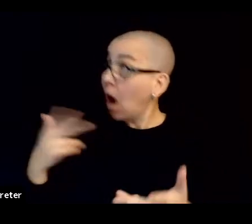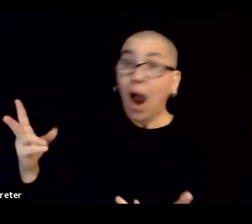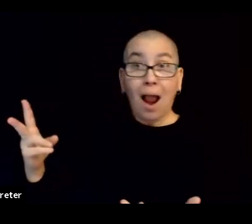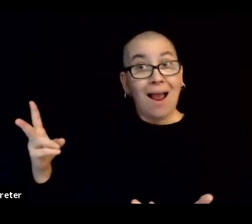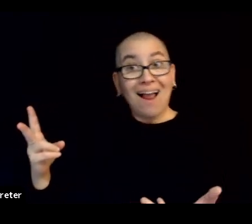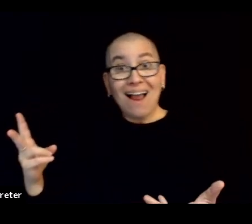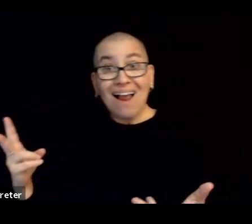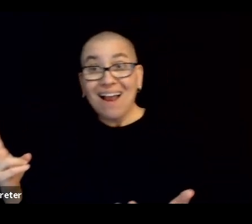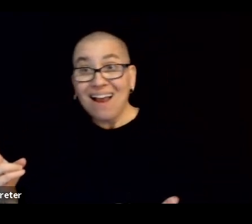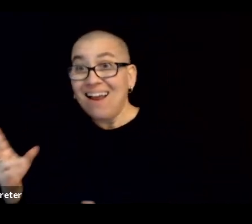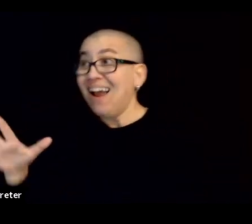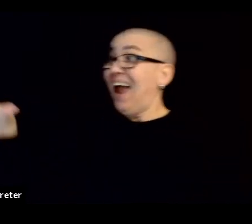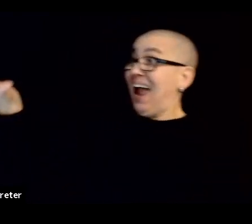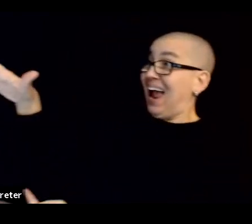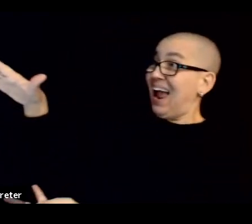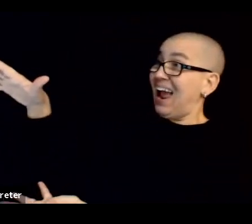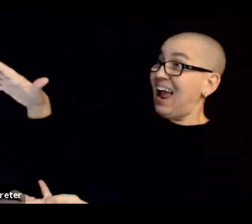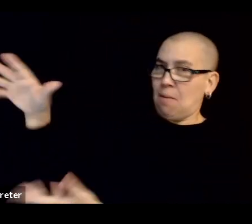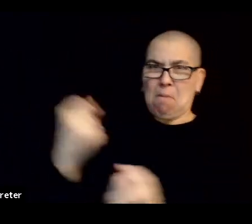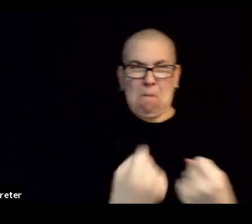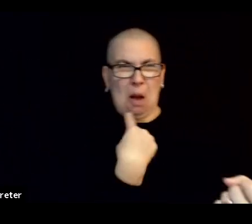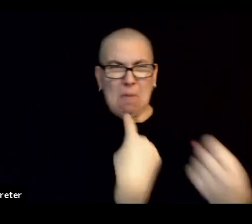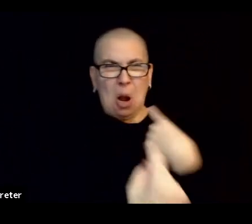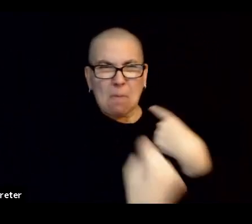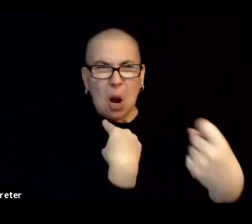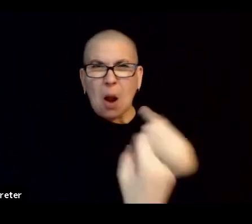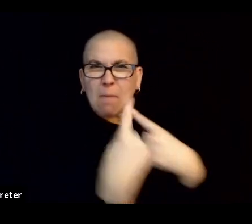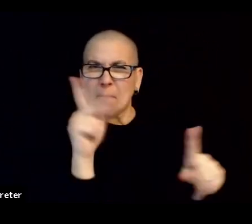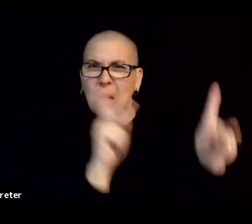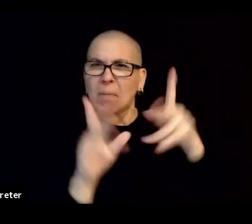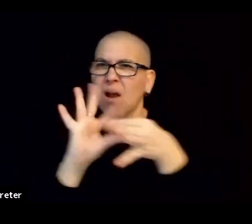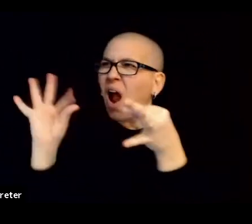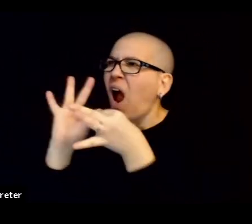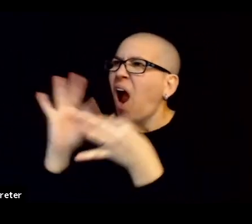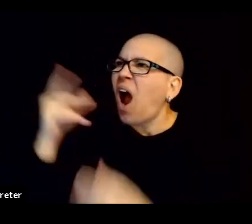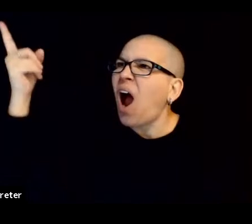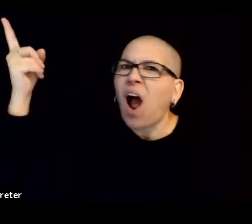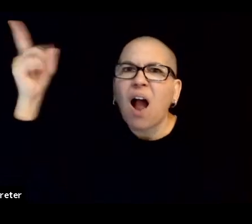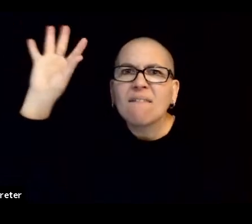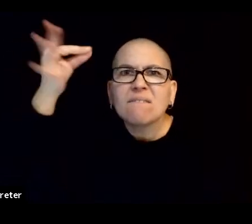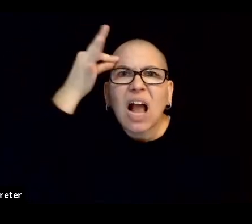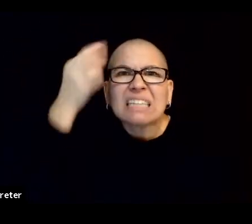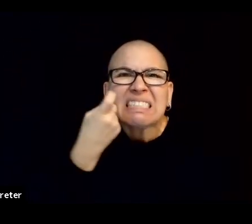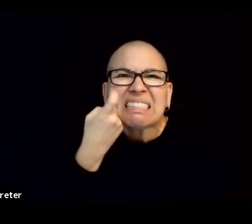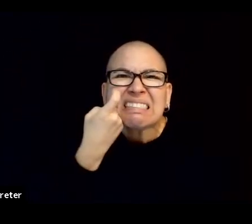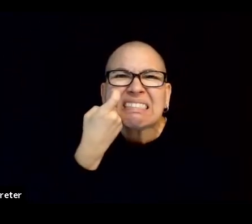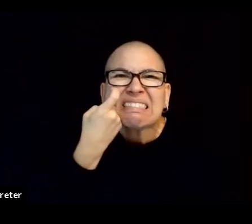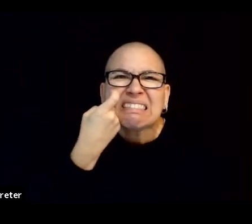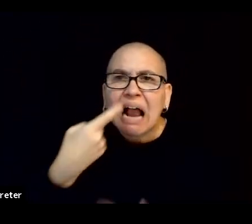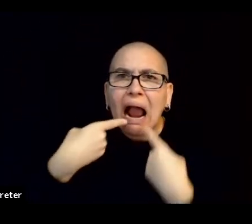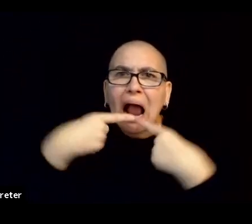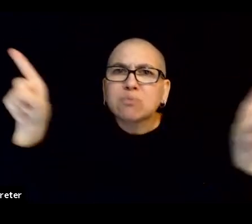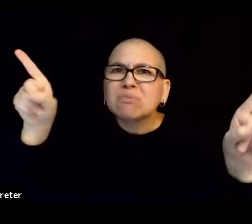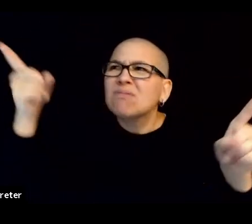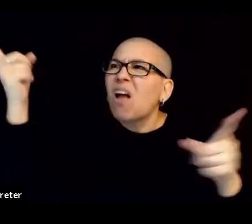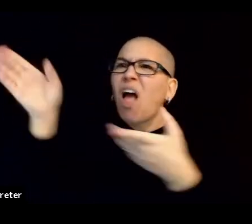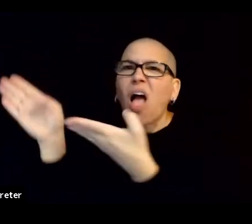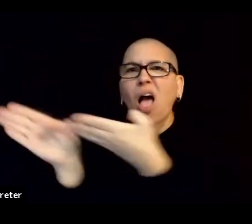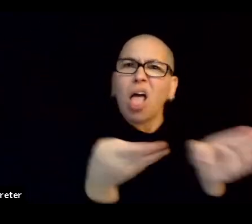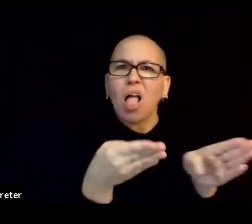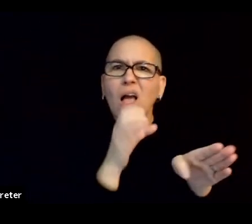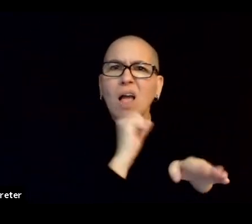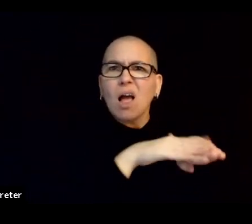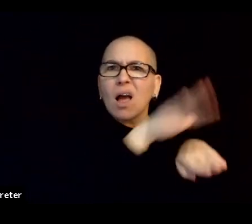messaging from people saying, why haven't you opened it up to 65 and older? Once the federal government made that announcement, that put us in